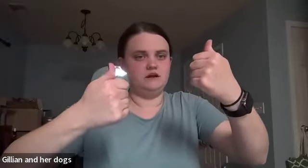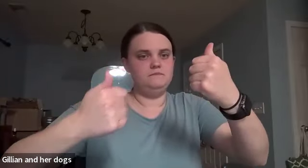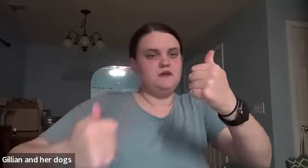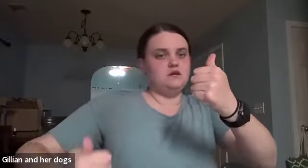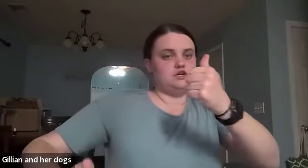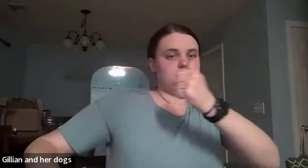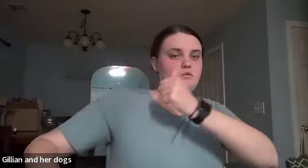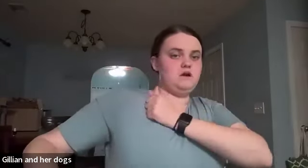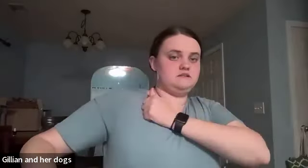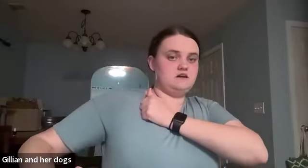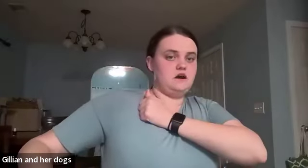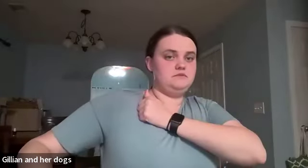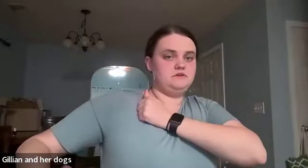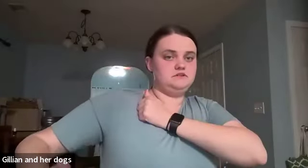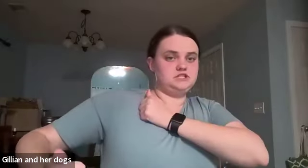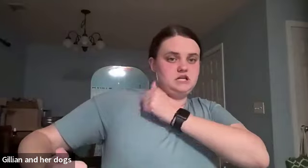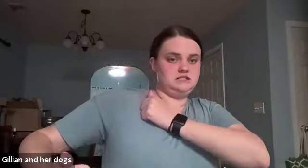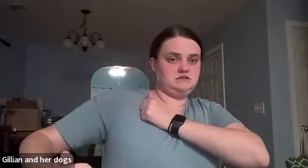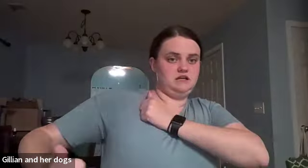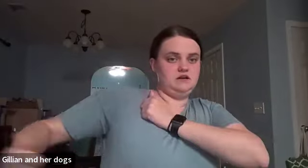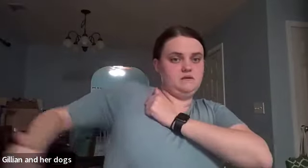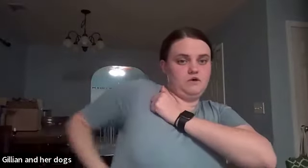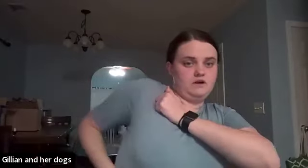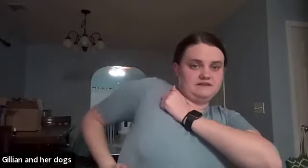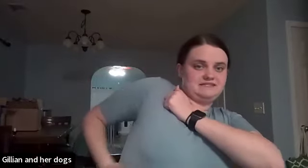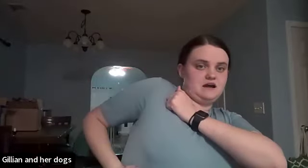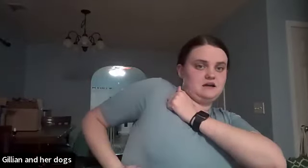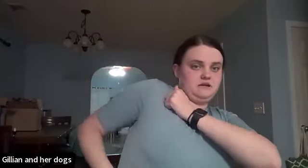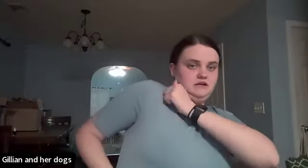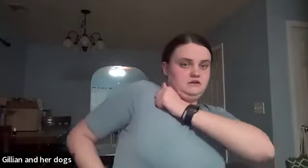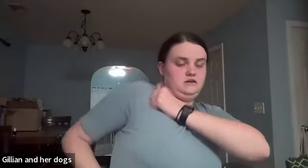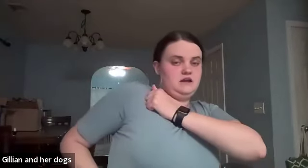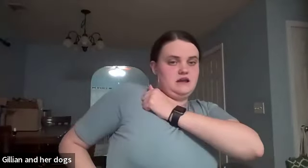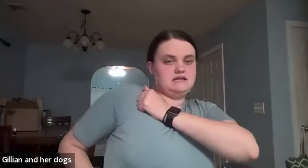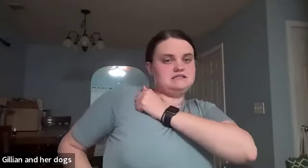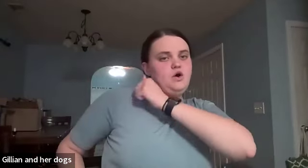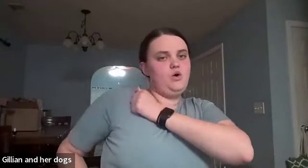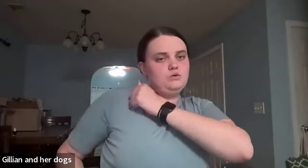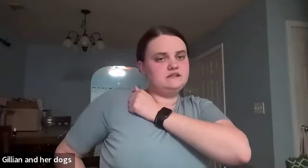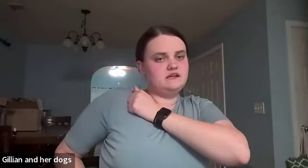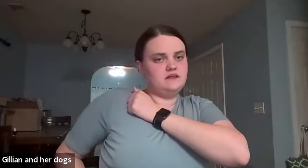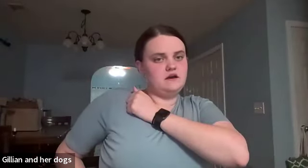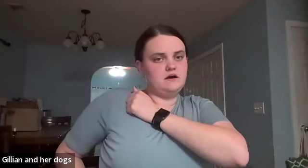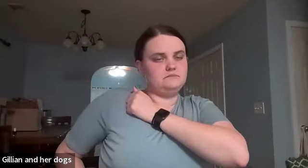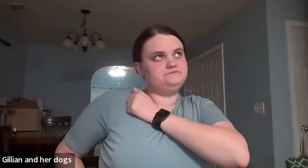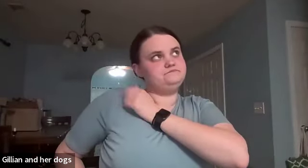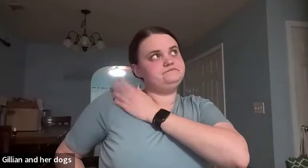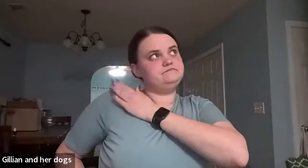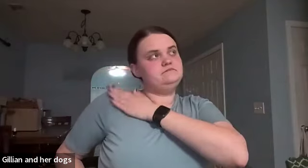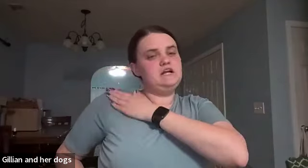not up. You're going to put one on top of your chest right here and then one on the side right here. and it's like holding